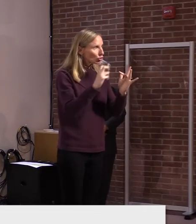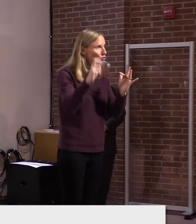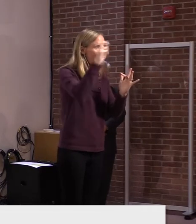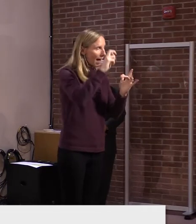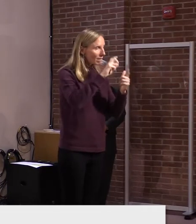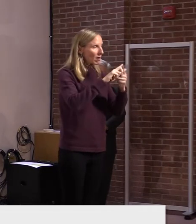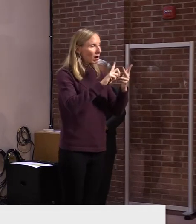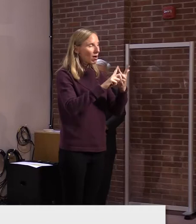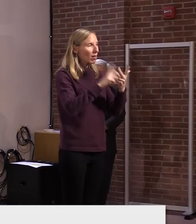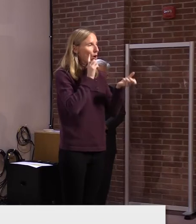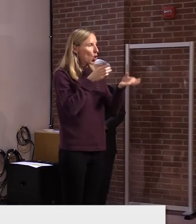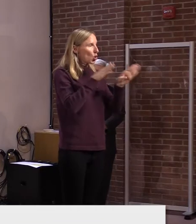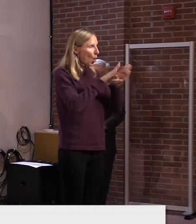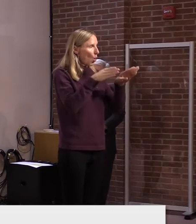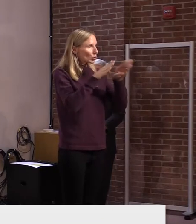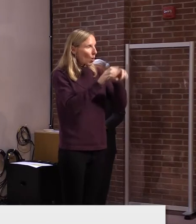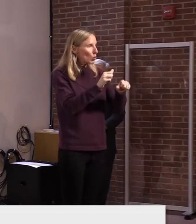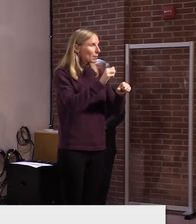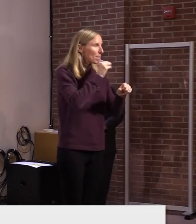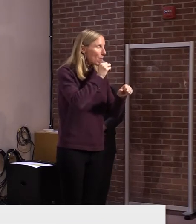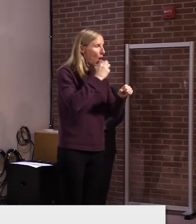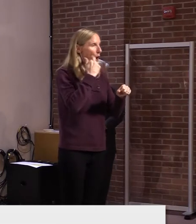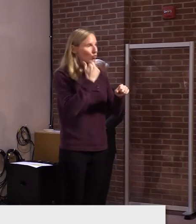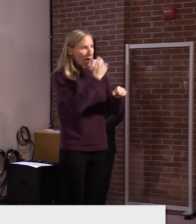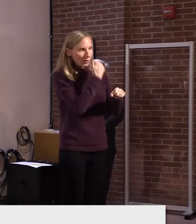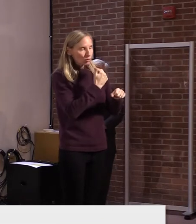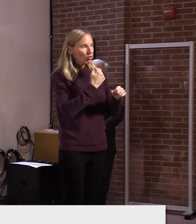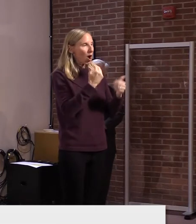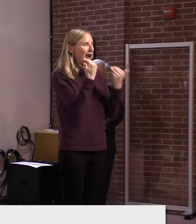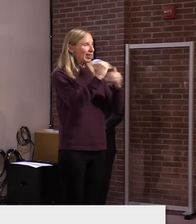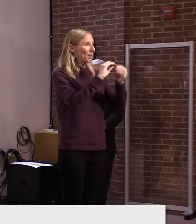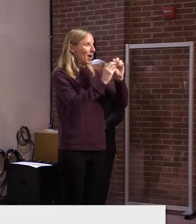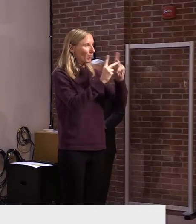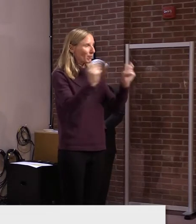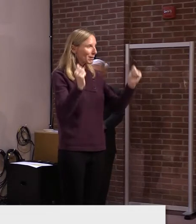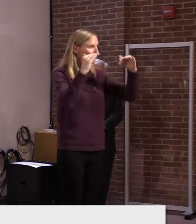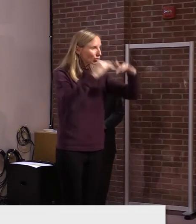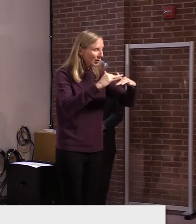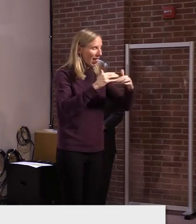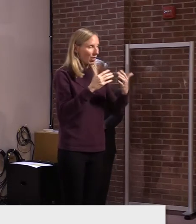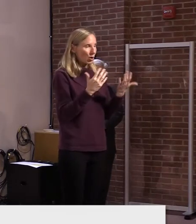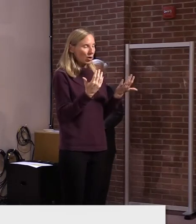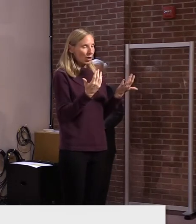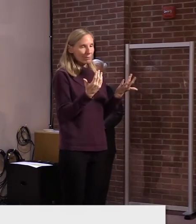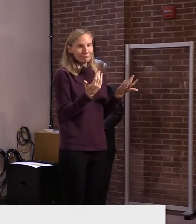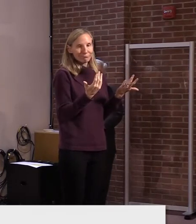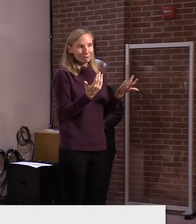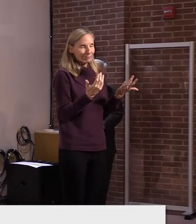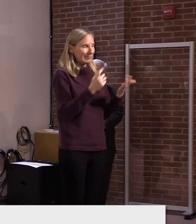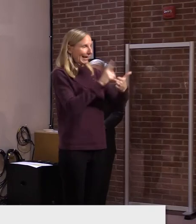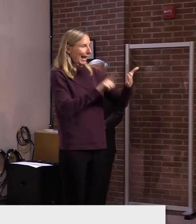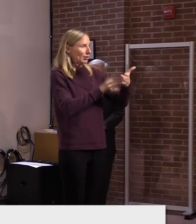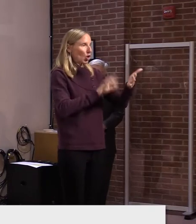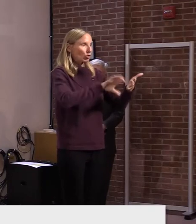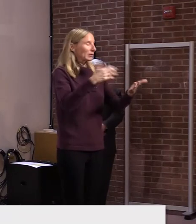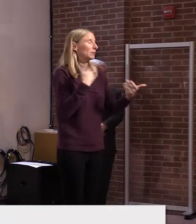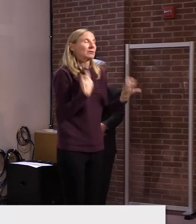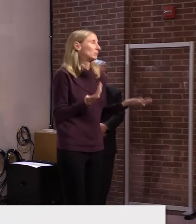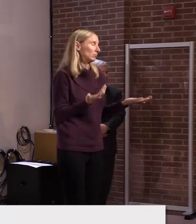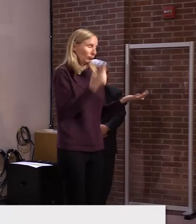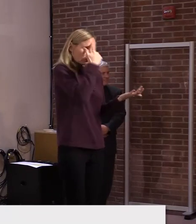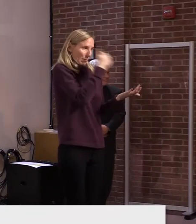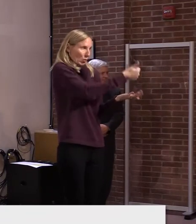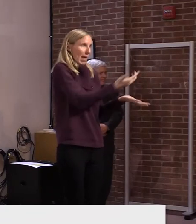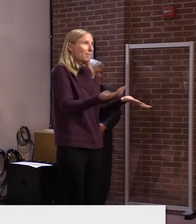and restaurants. They want to limit gatherings. They want to cancel Christmas. I mean, that's